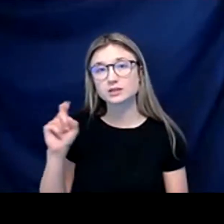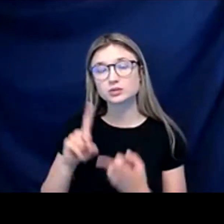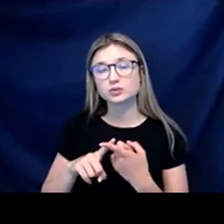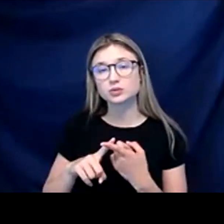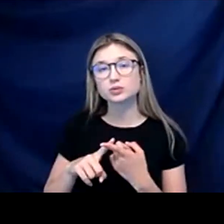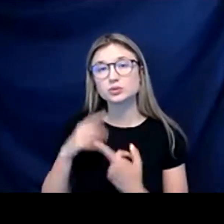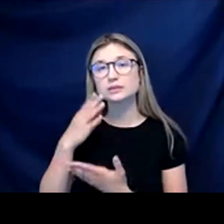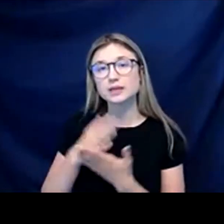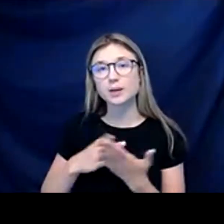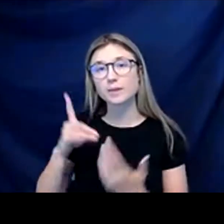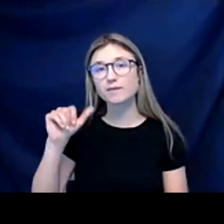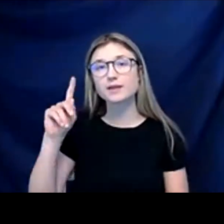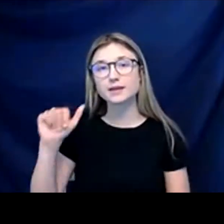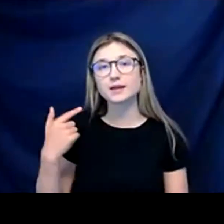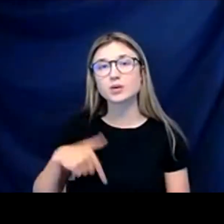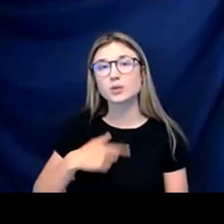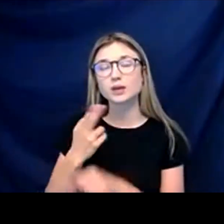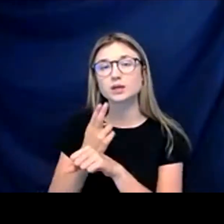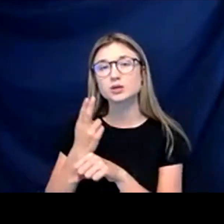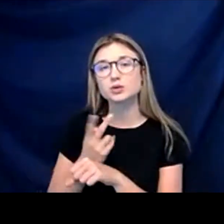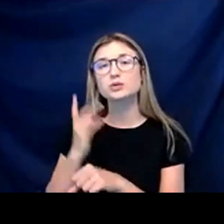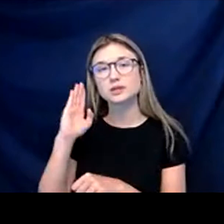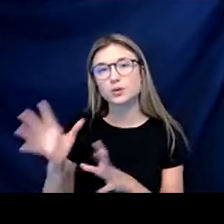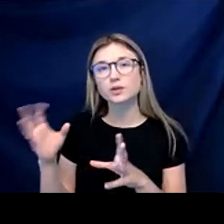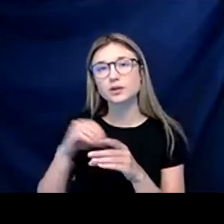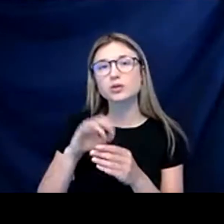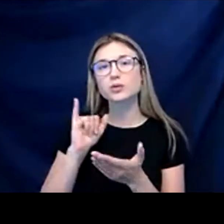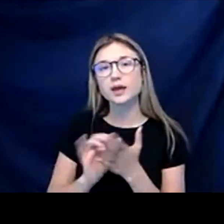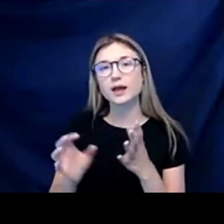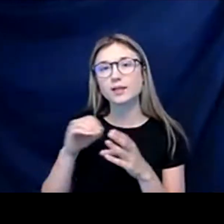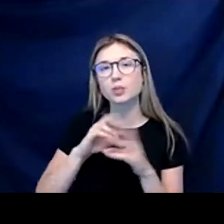some of the data that was referenced, and we'll include that in our reports.